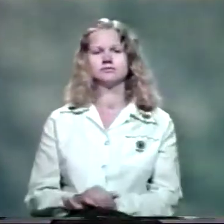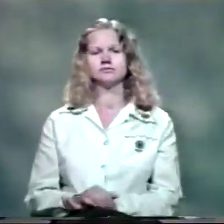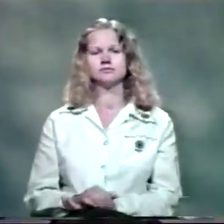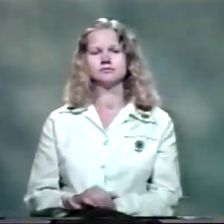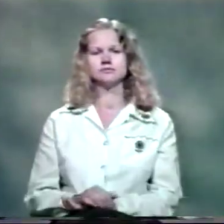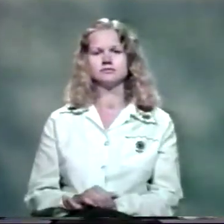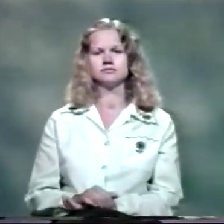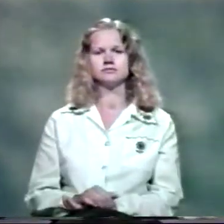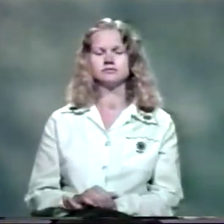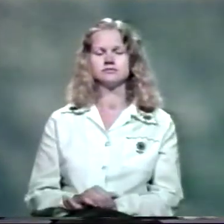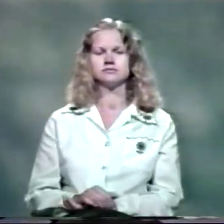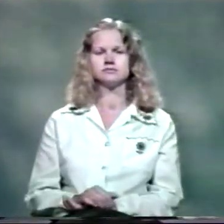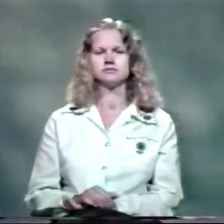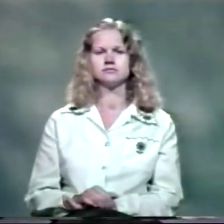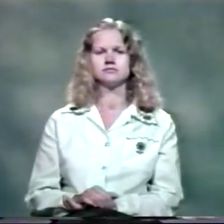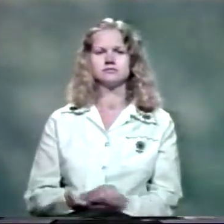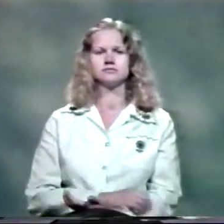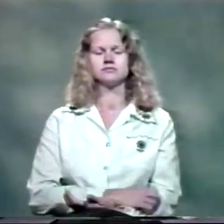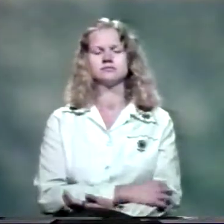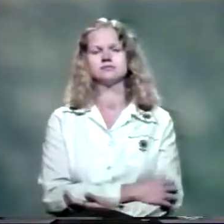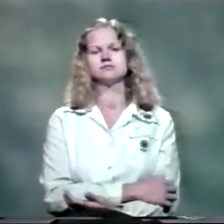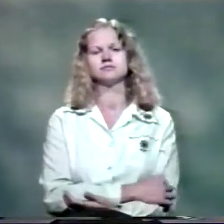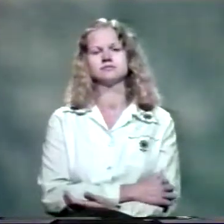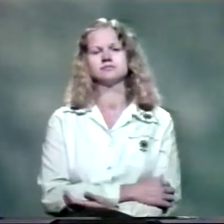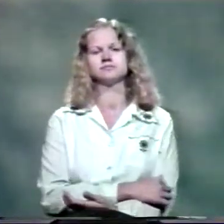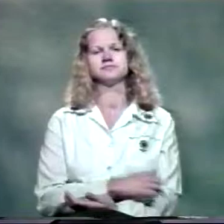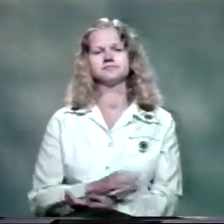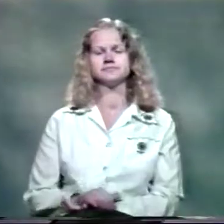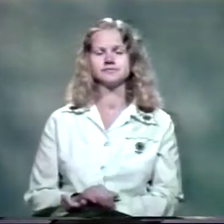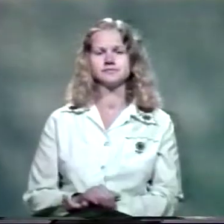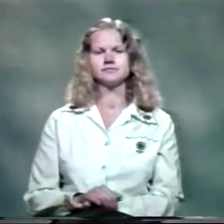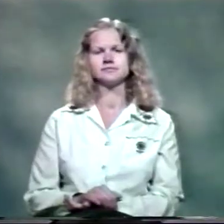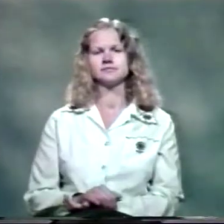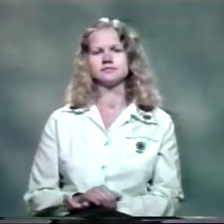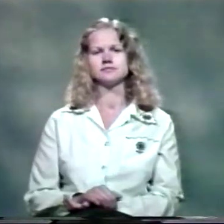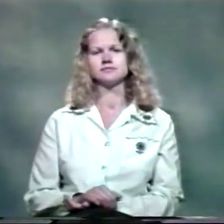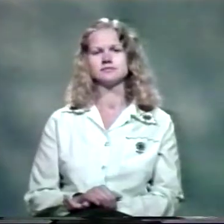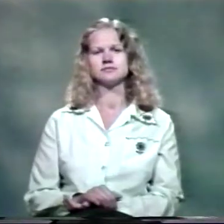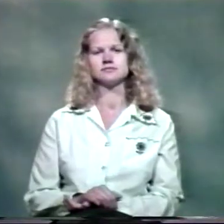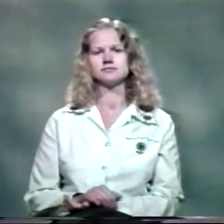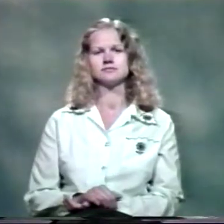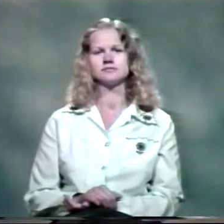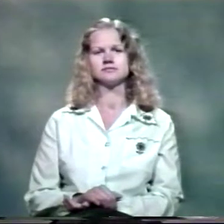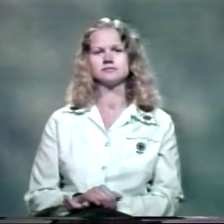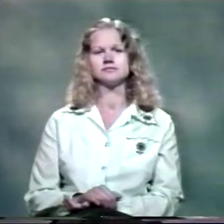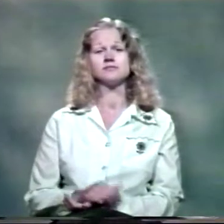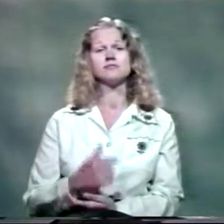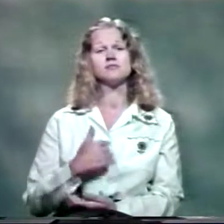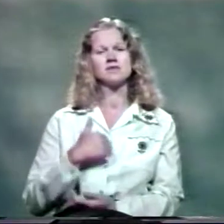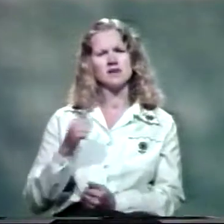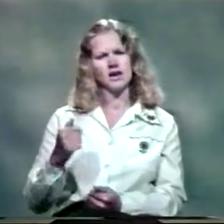I can hear some. Also, I have a hearing aid. When I was small, my mother taught me and taught me.